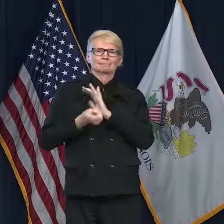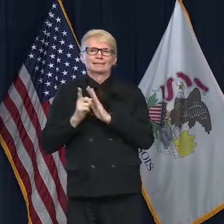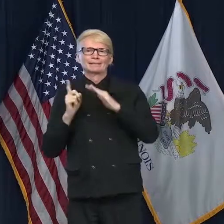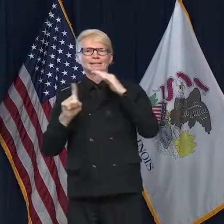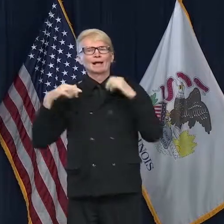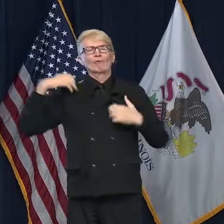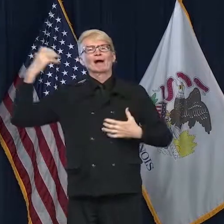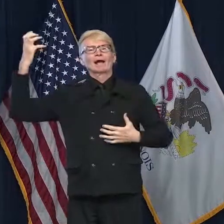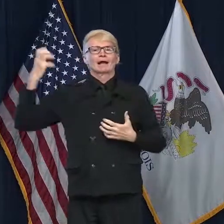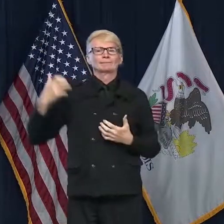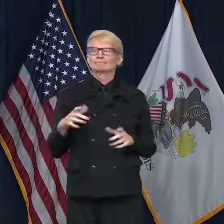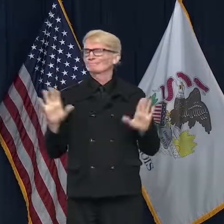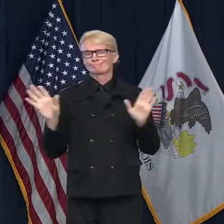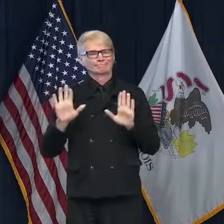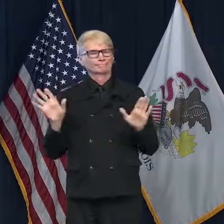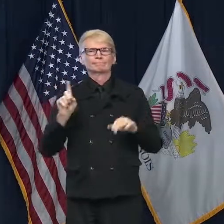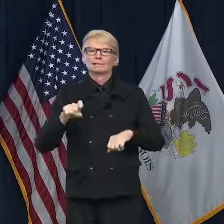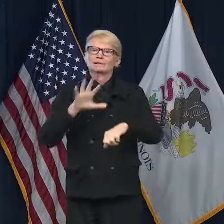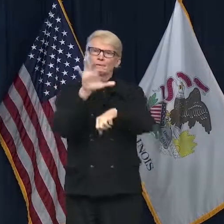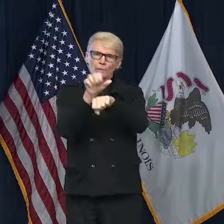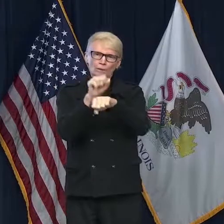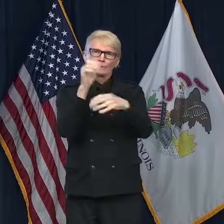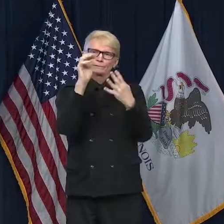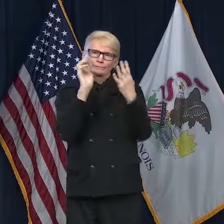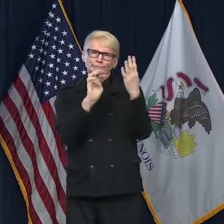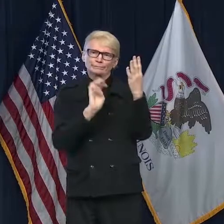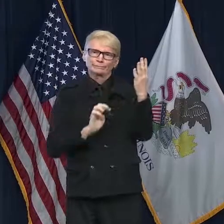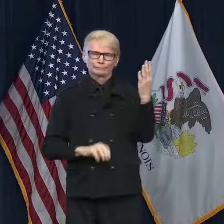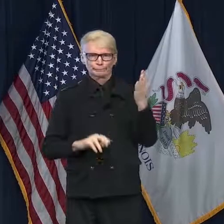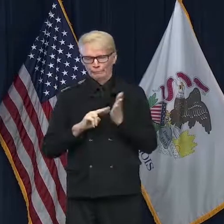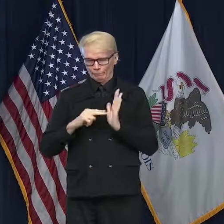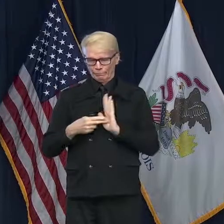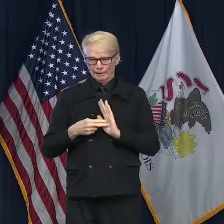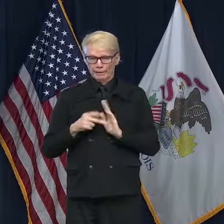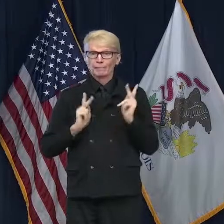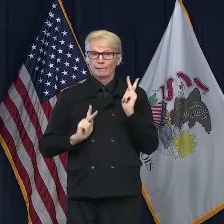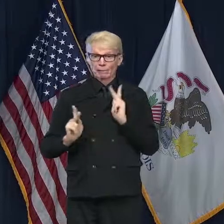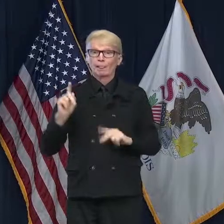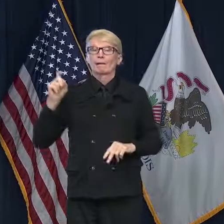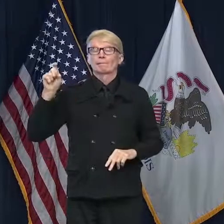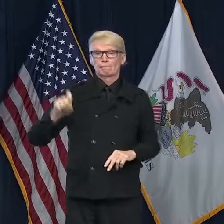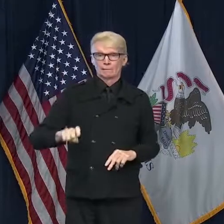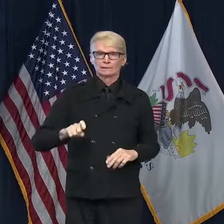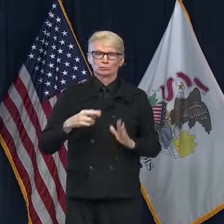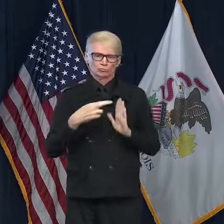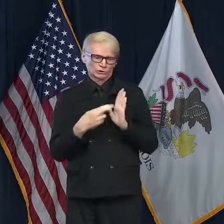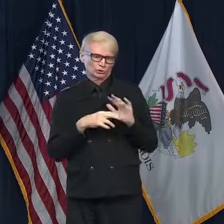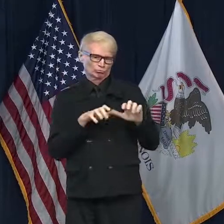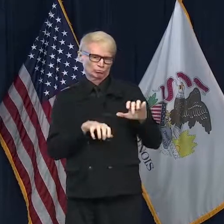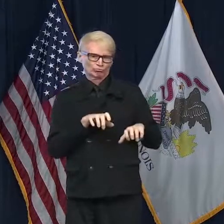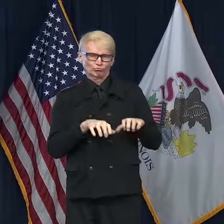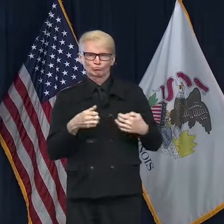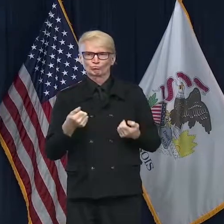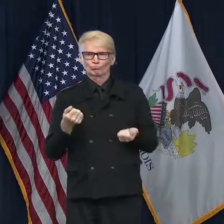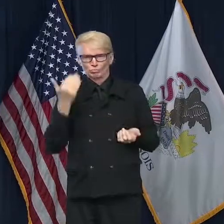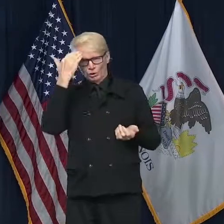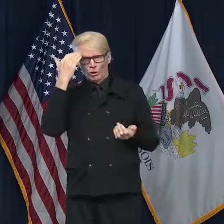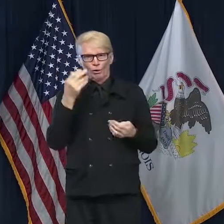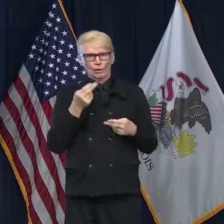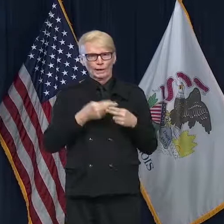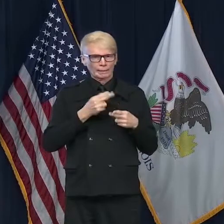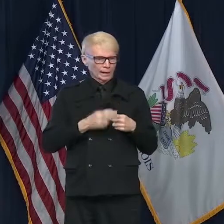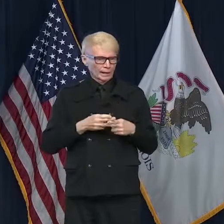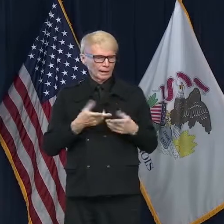get vaccinated. There are appointments, and so individuals have to have pre-registered so we know who's